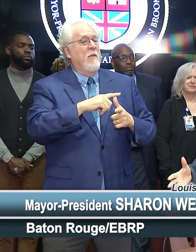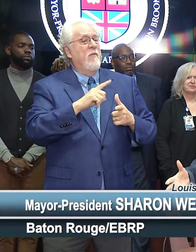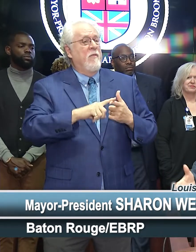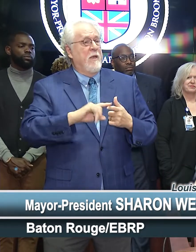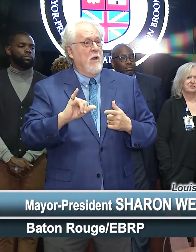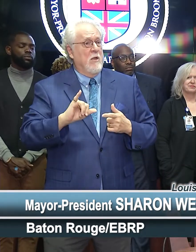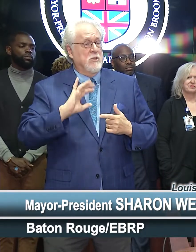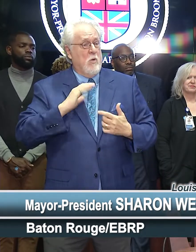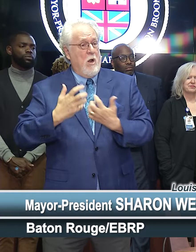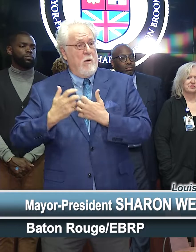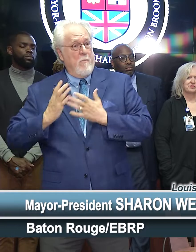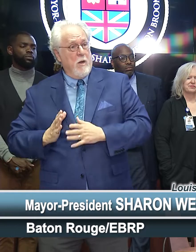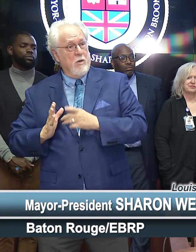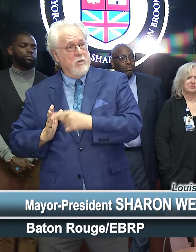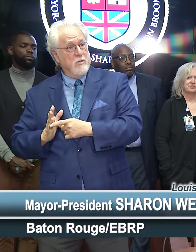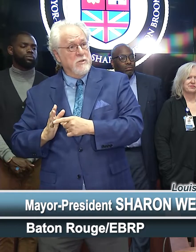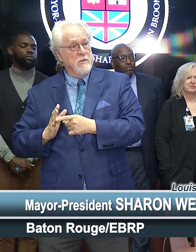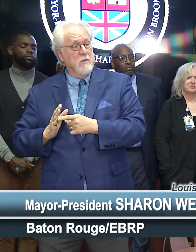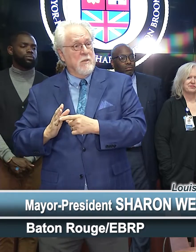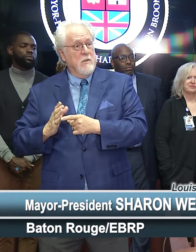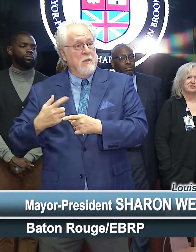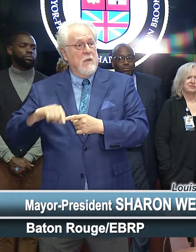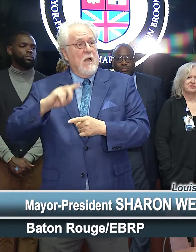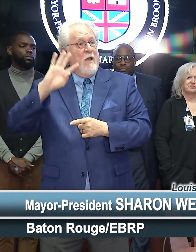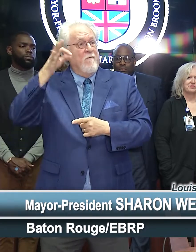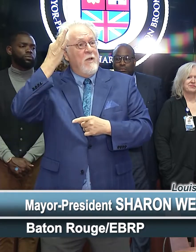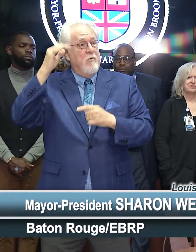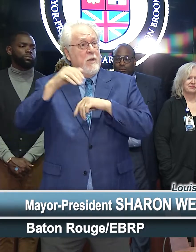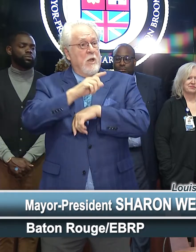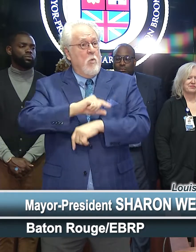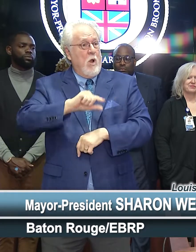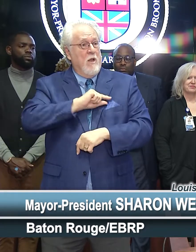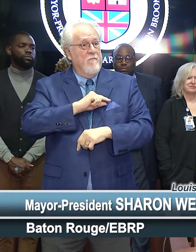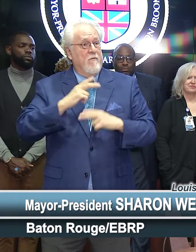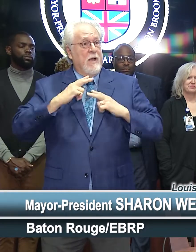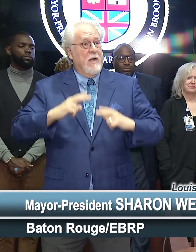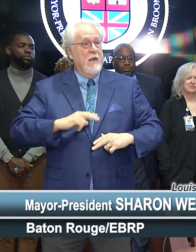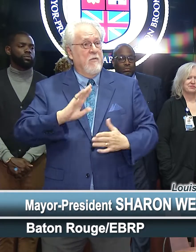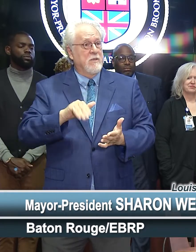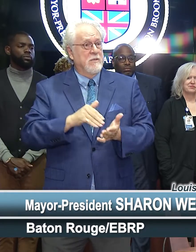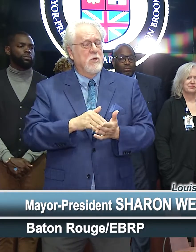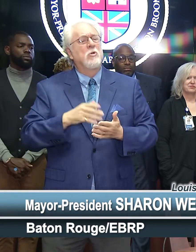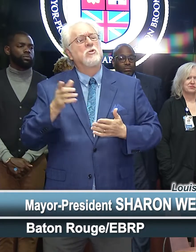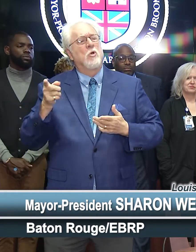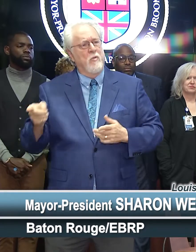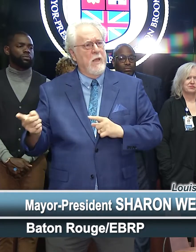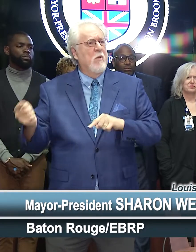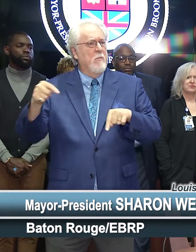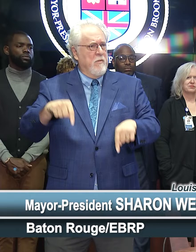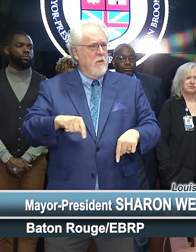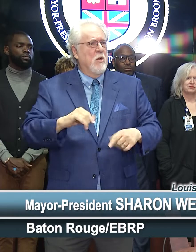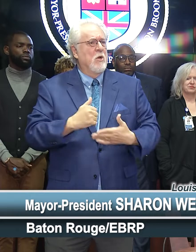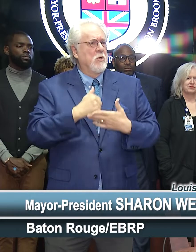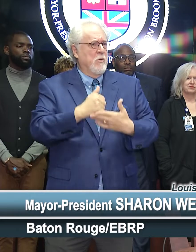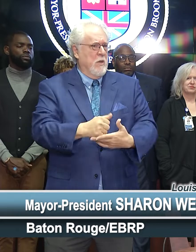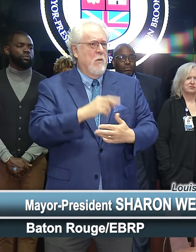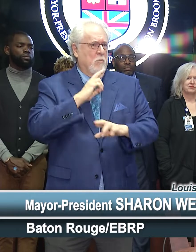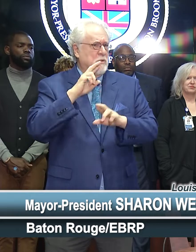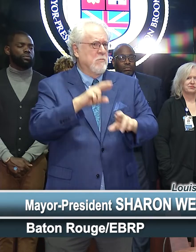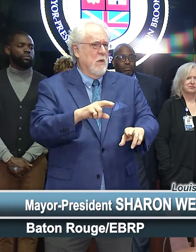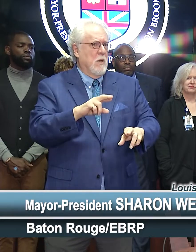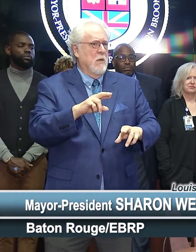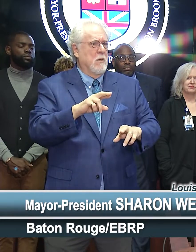one of our partners in this process are the federally qualified health centers. And so they will be there as well to help respond